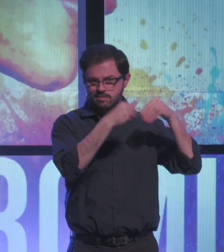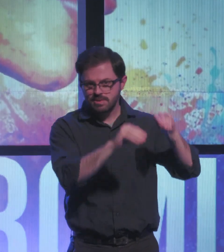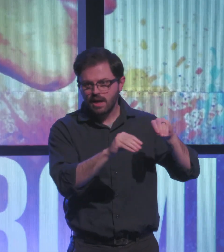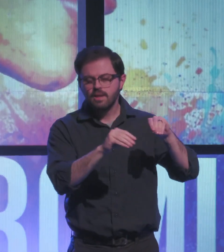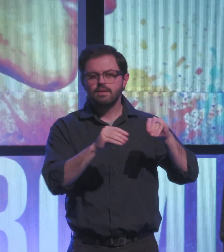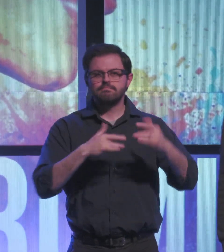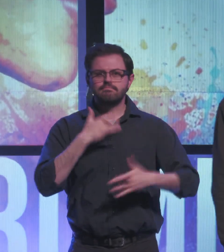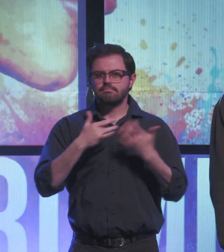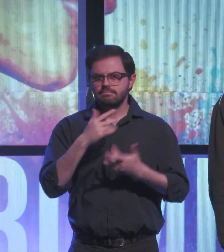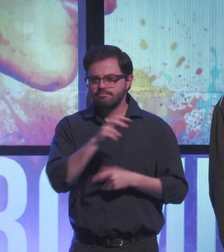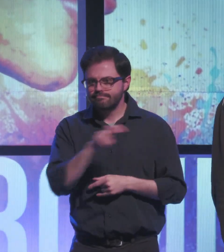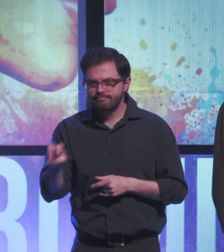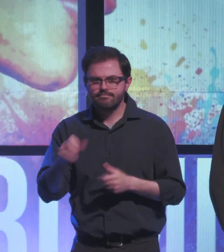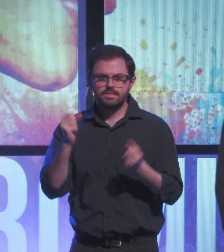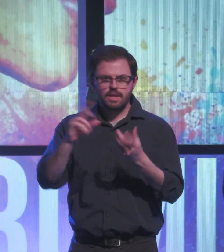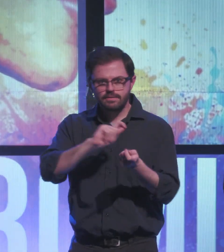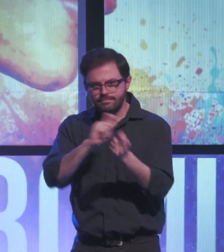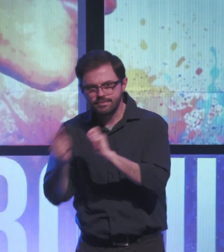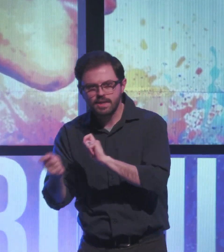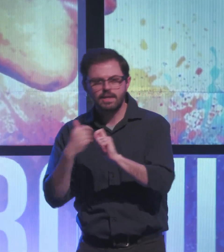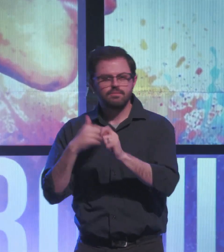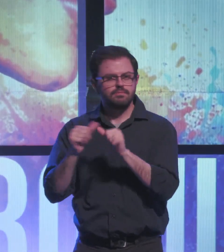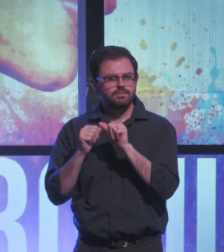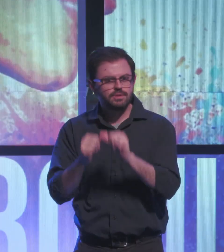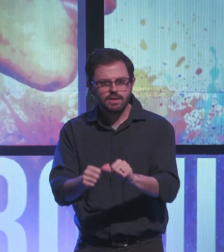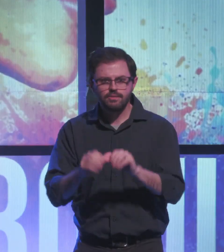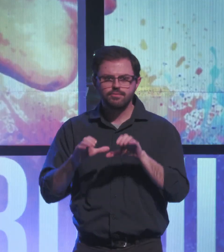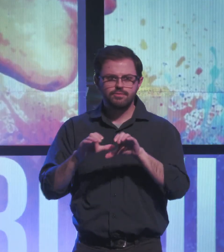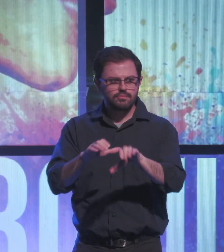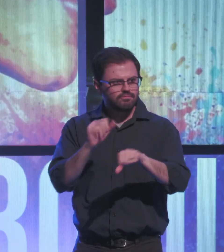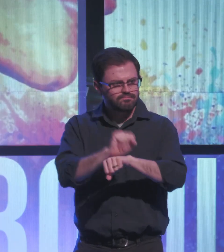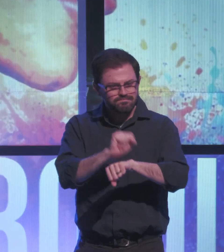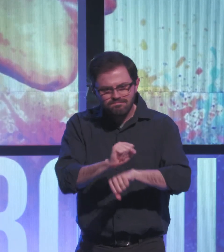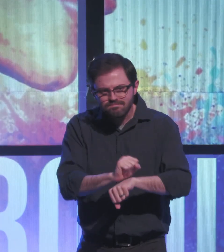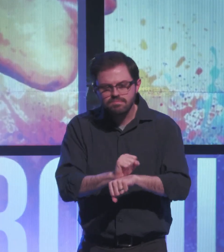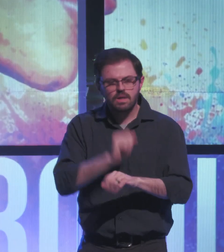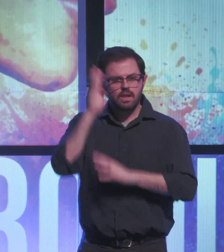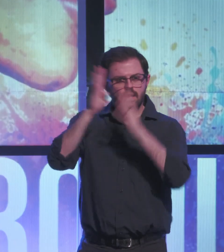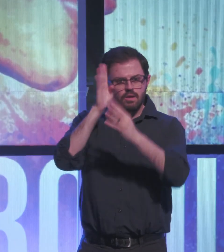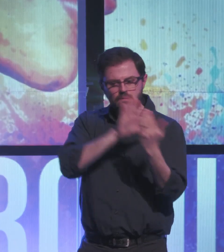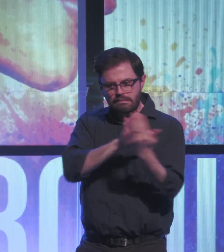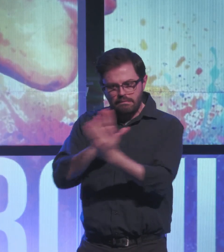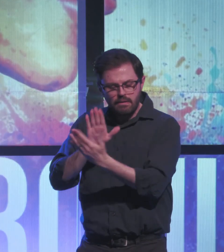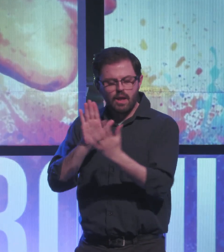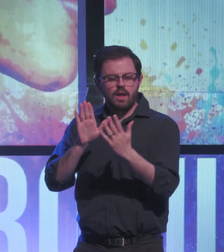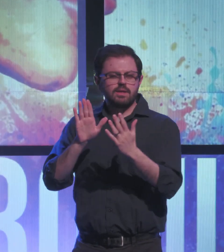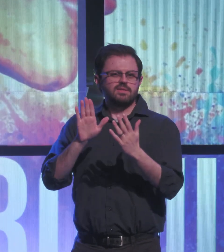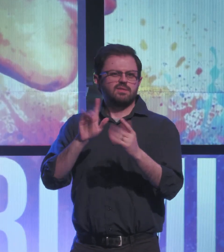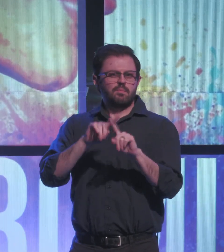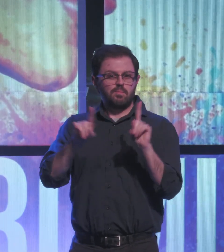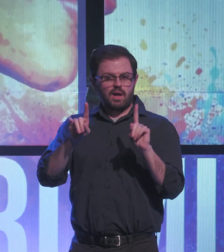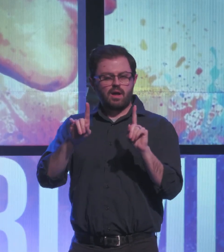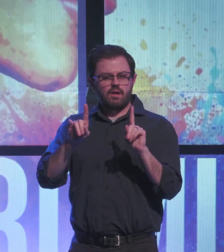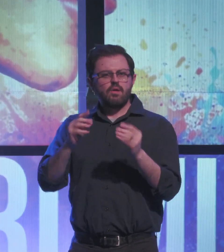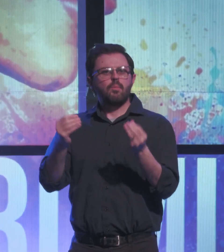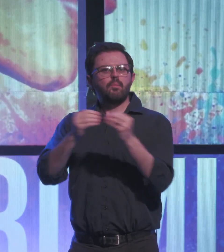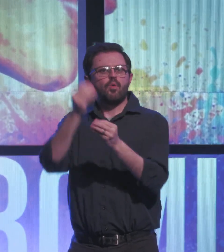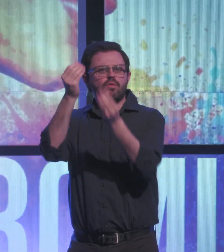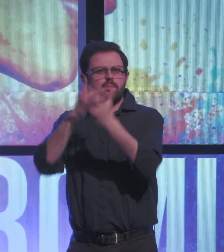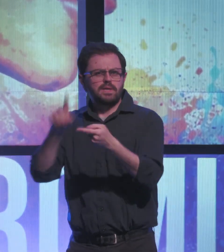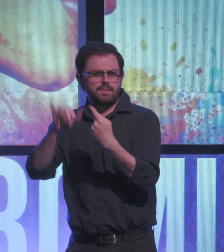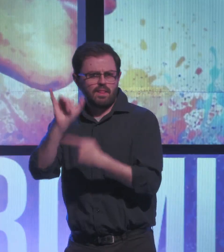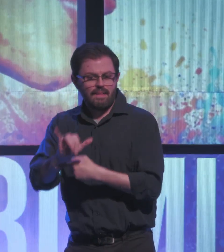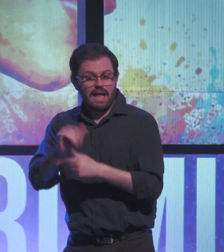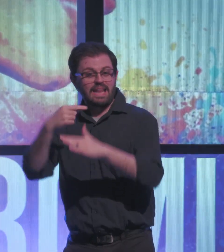to continue to do our work in really great and new and innovative, creative ways. And we'll have an update on that next week, okay? Because we still have